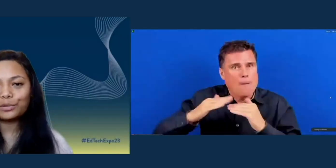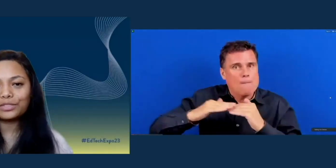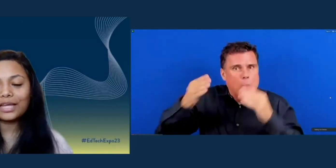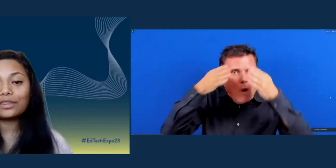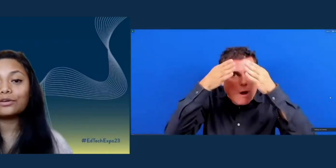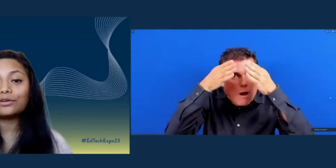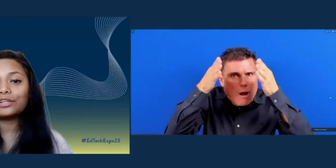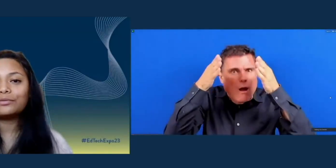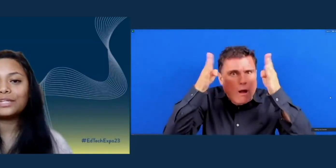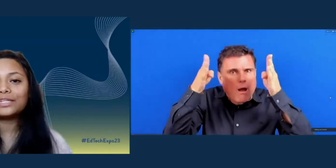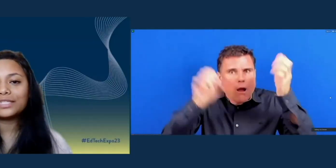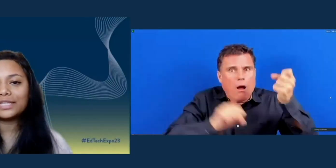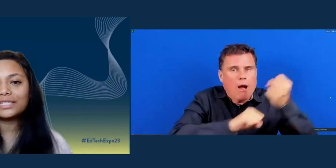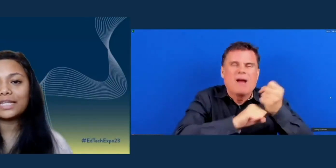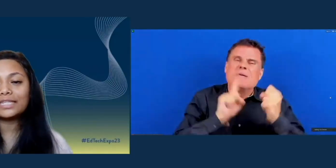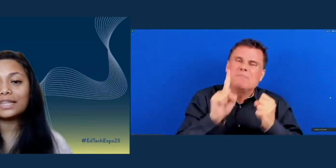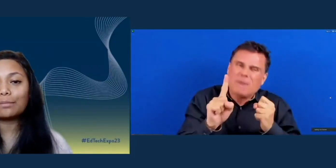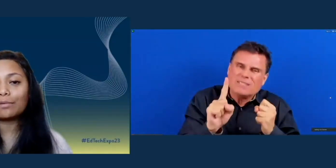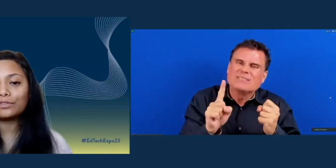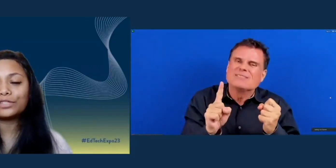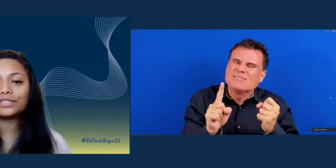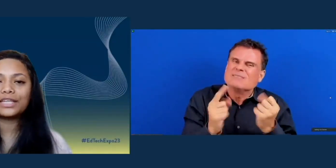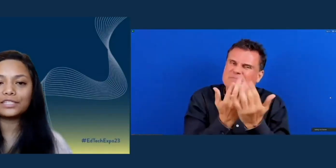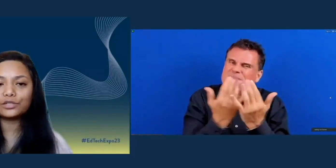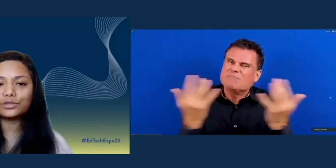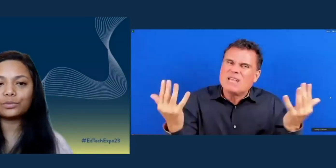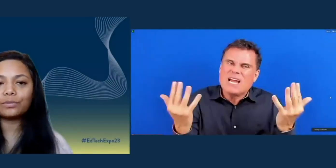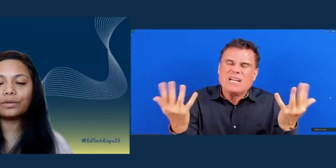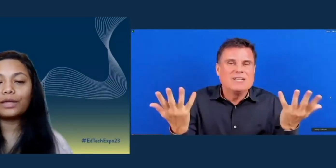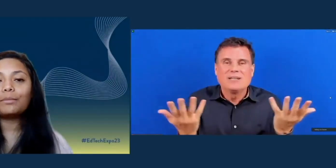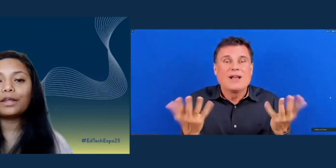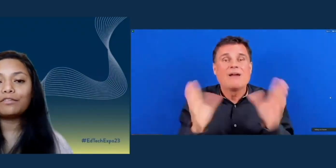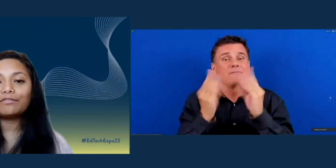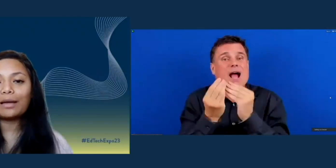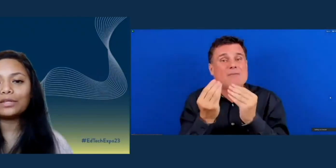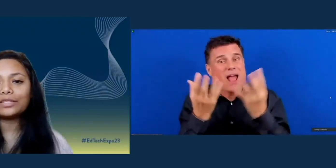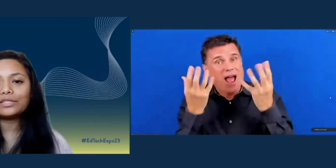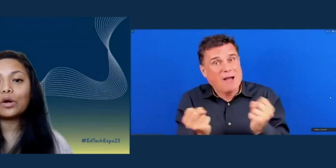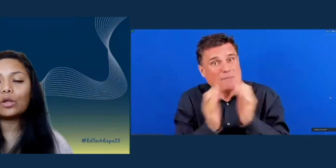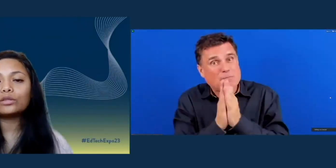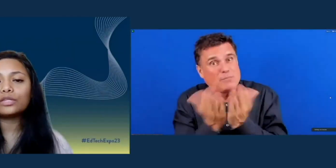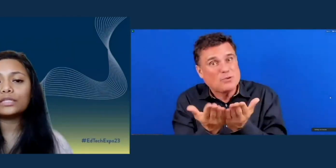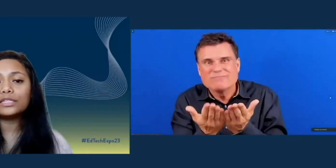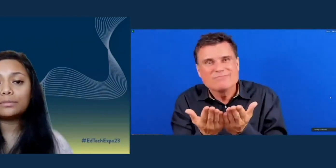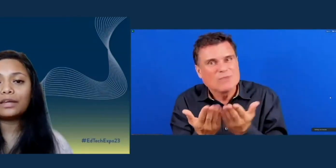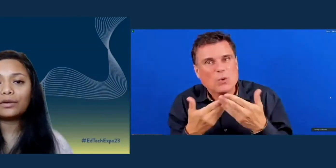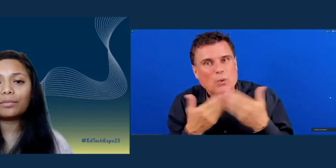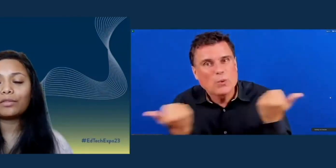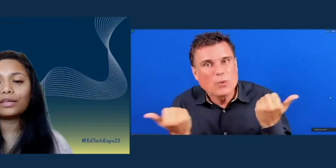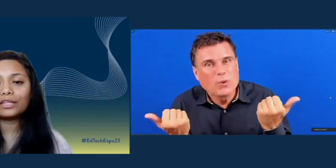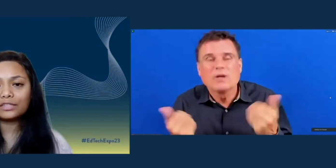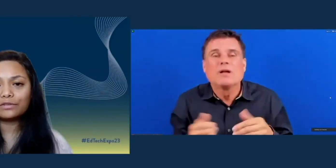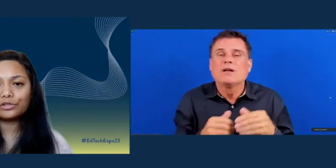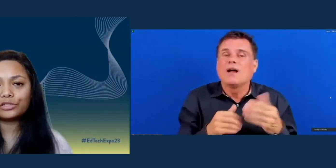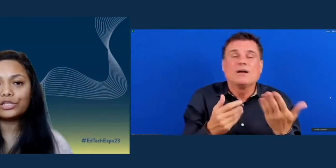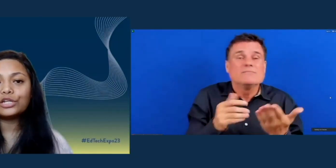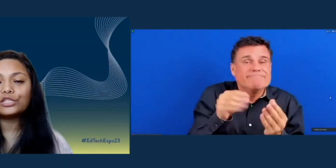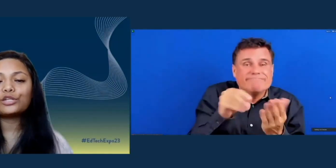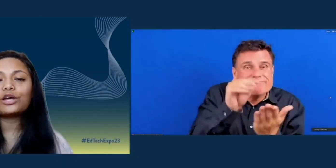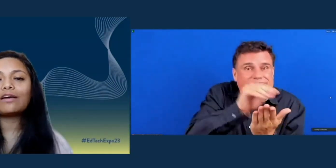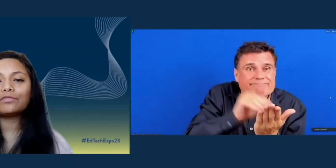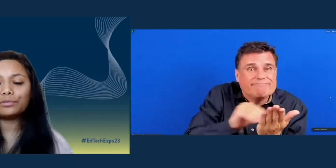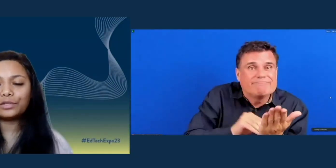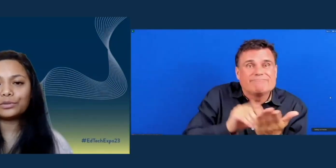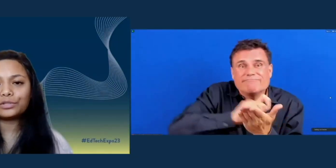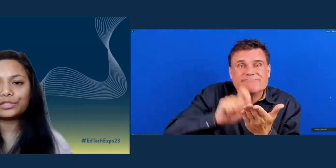storybooks and the early reading skills that set them up for success in school. Many families although they deeply care about their kids' future, do